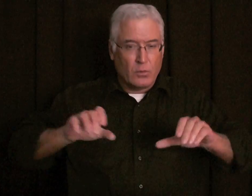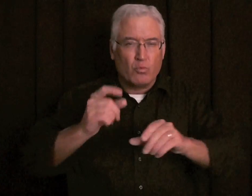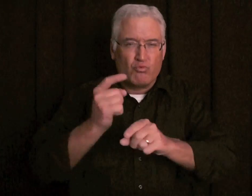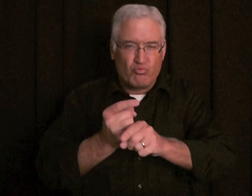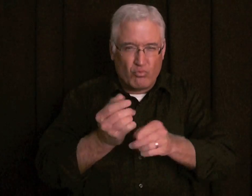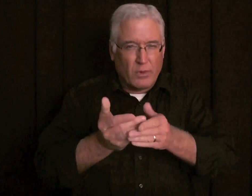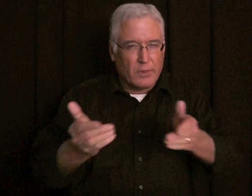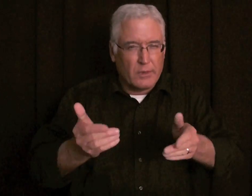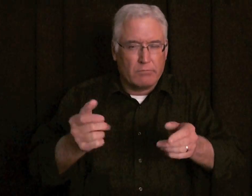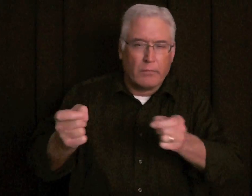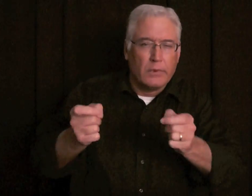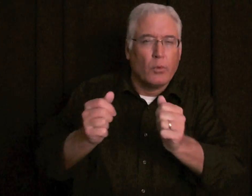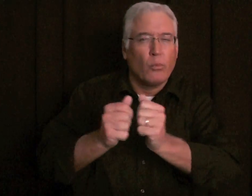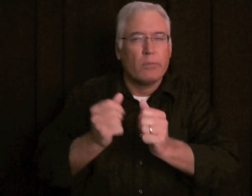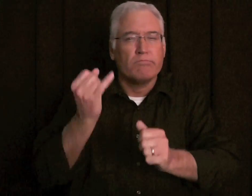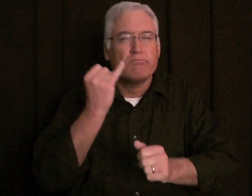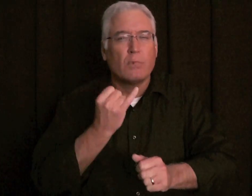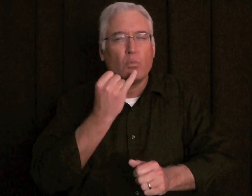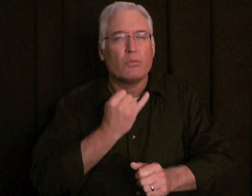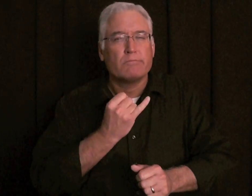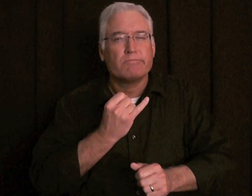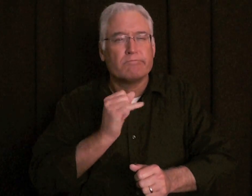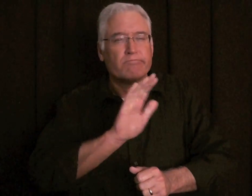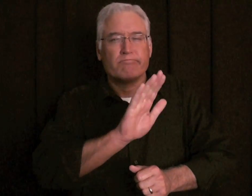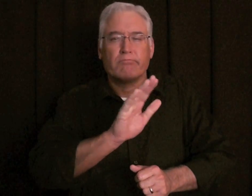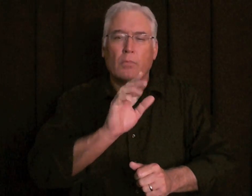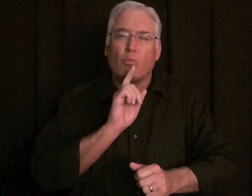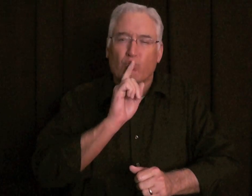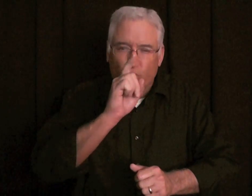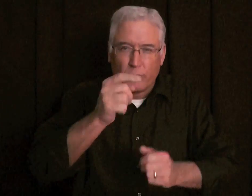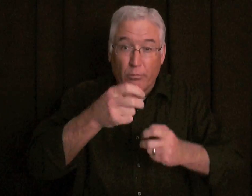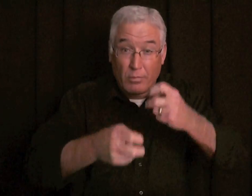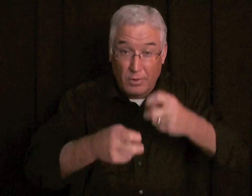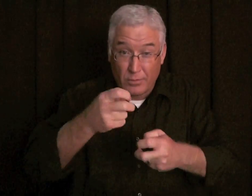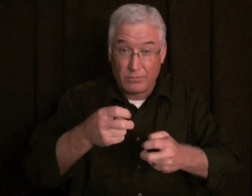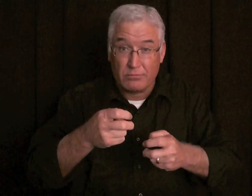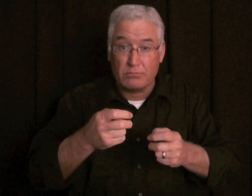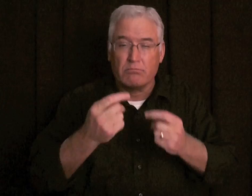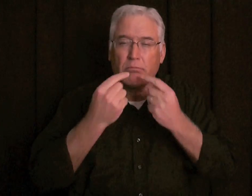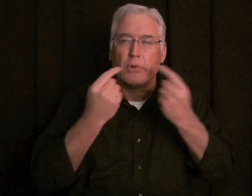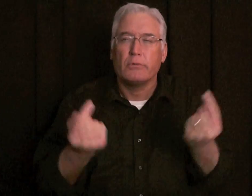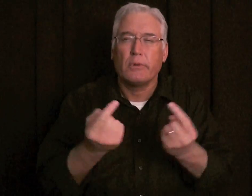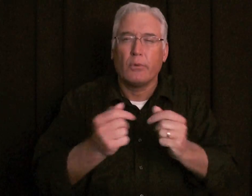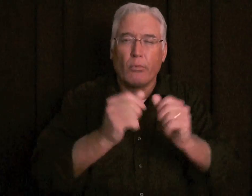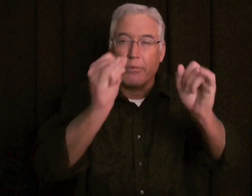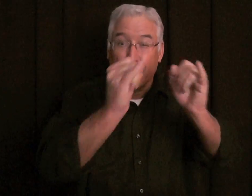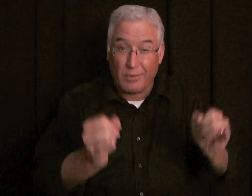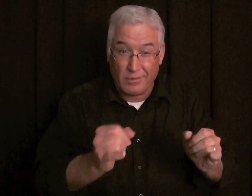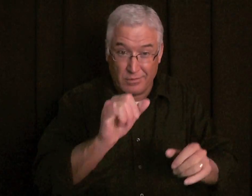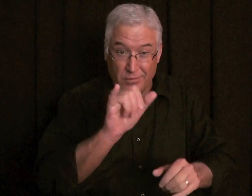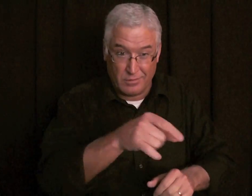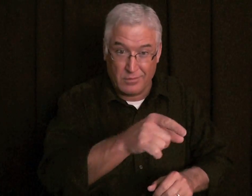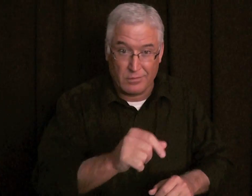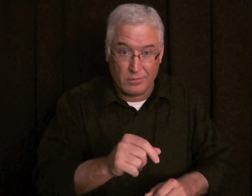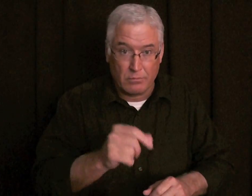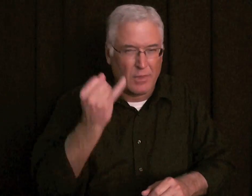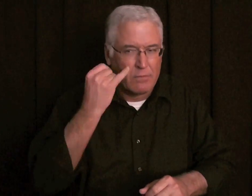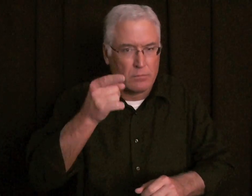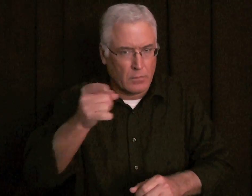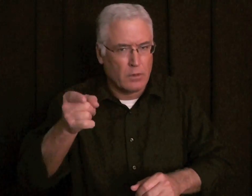If these kings had dealt with the real problem of Israel, and the real problem was idolatry,